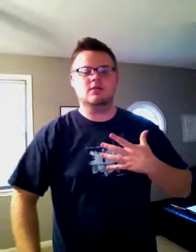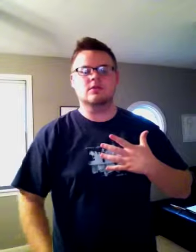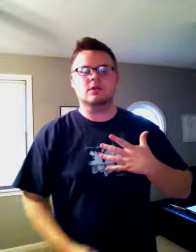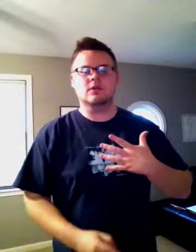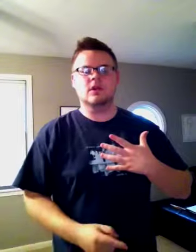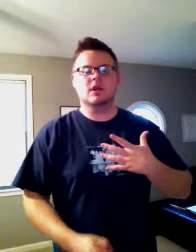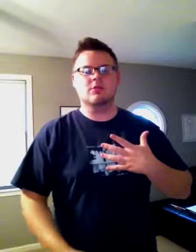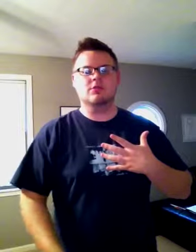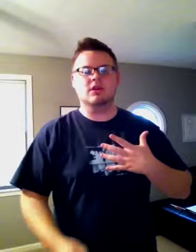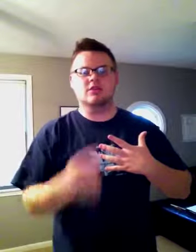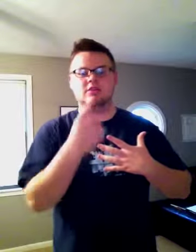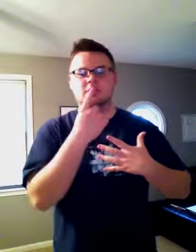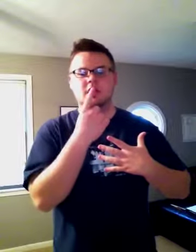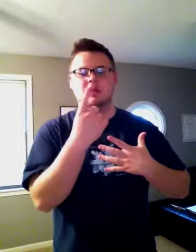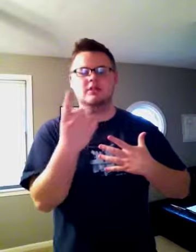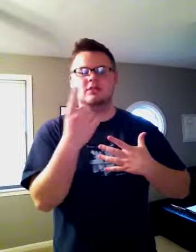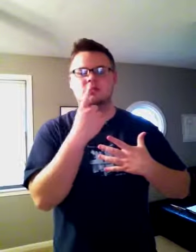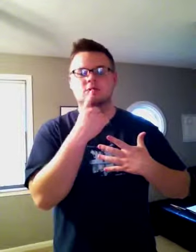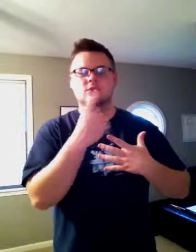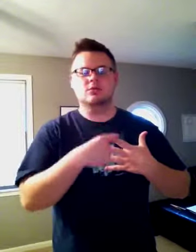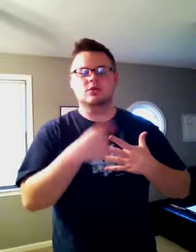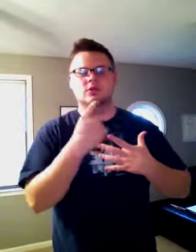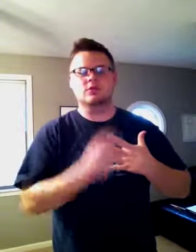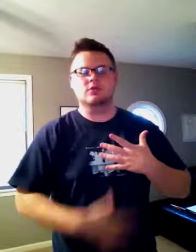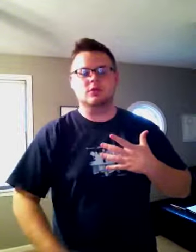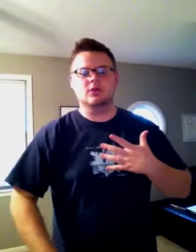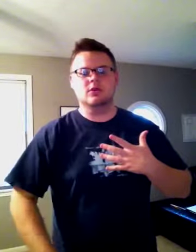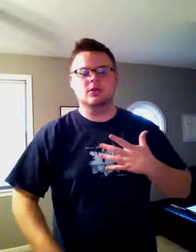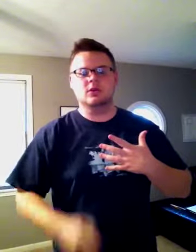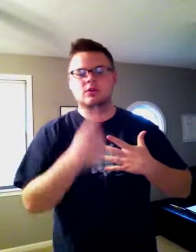So precious blood is do, do, do.